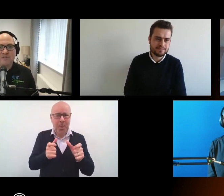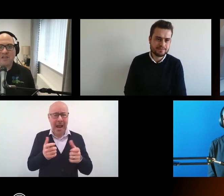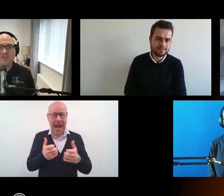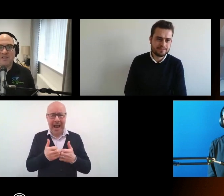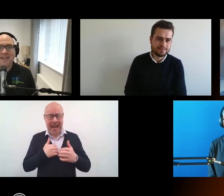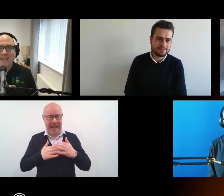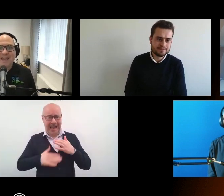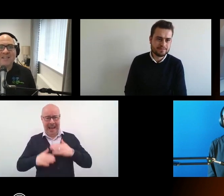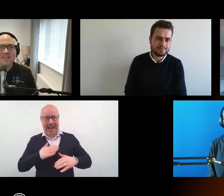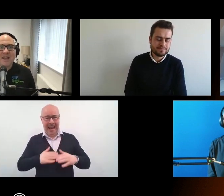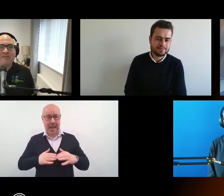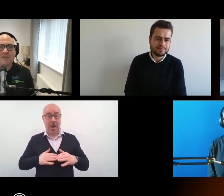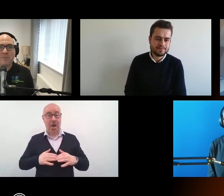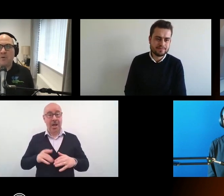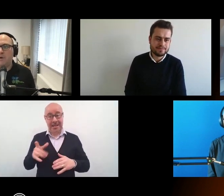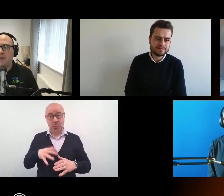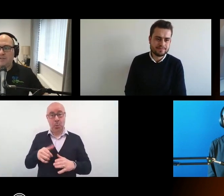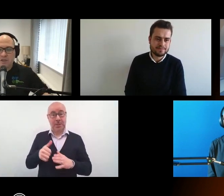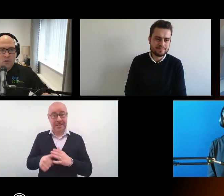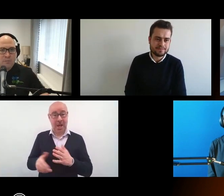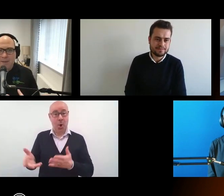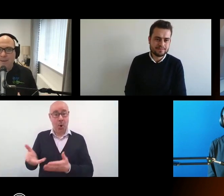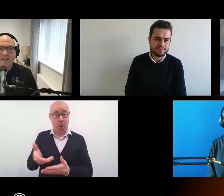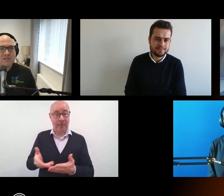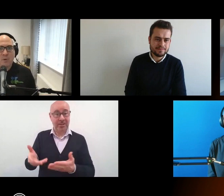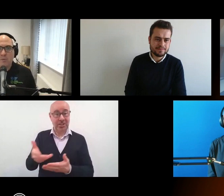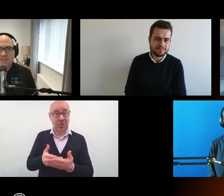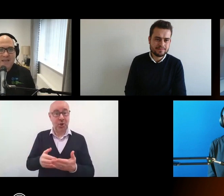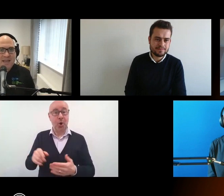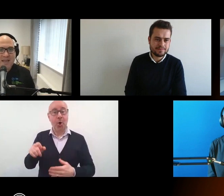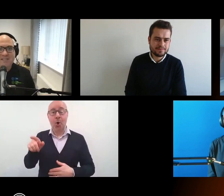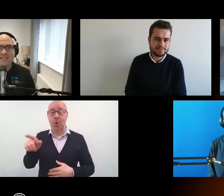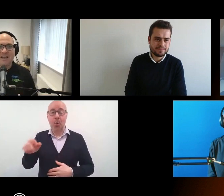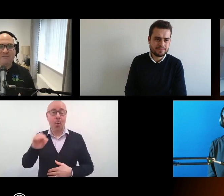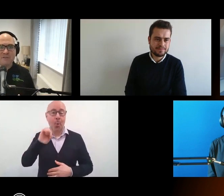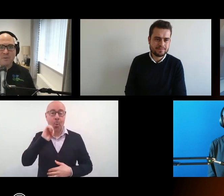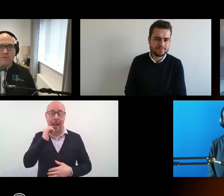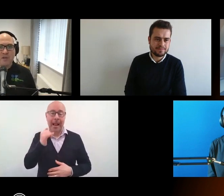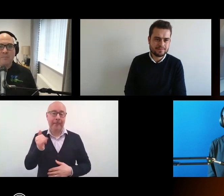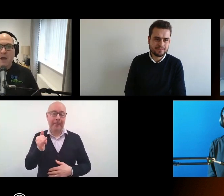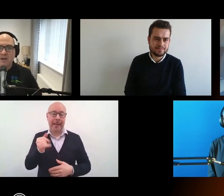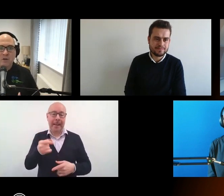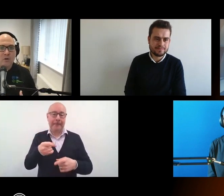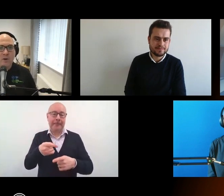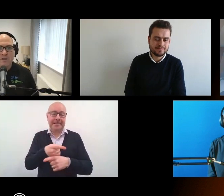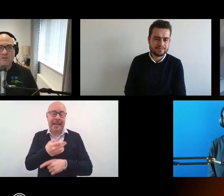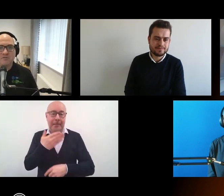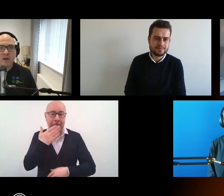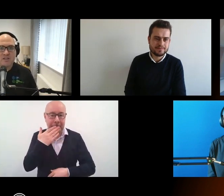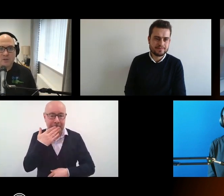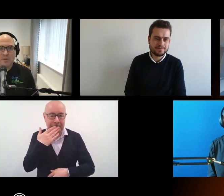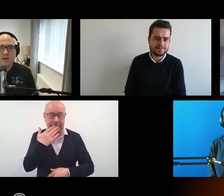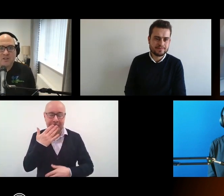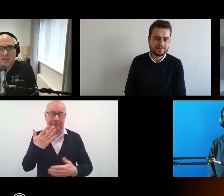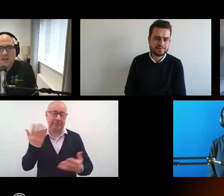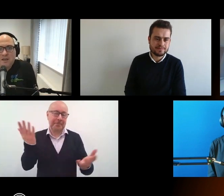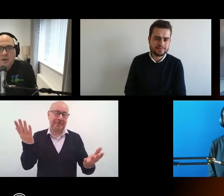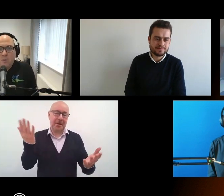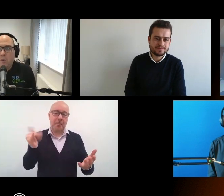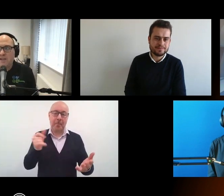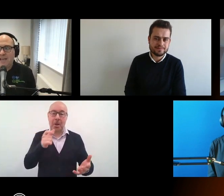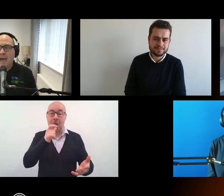these conversations, it is inevitable that you may make a small mistake. It is inevitable that you might not quite use the right